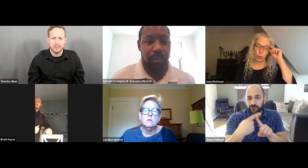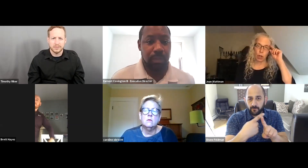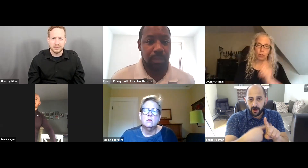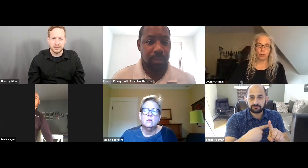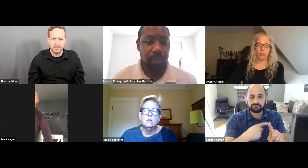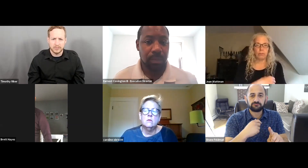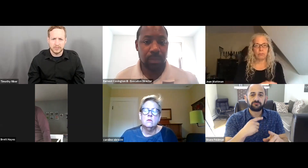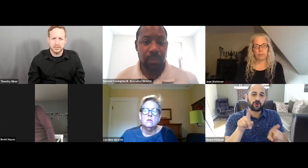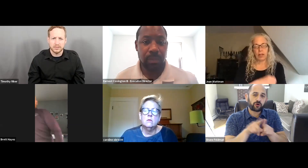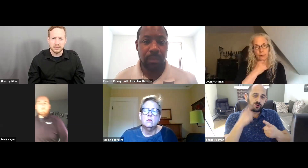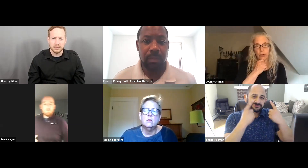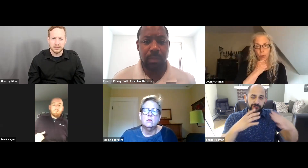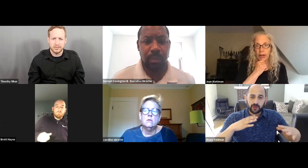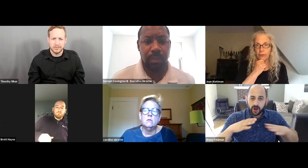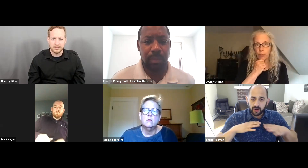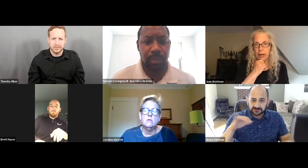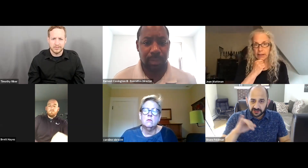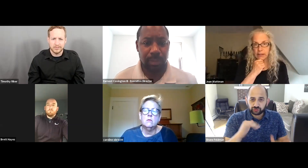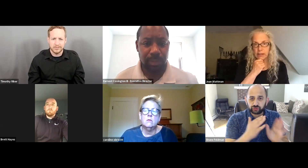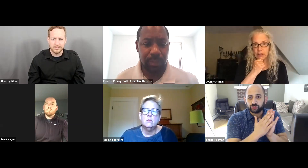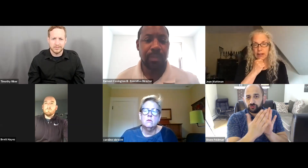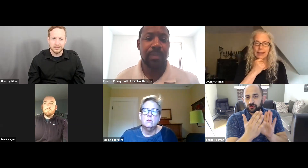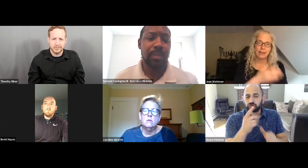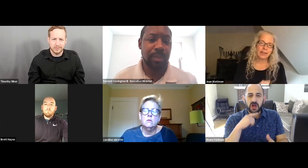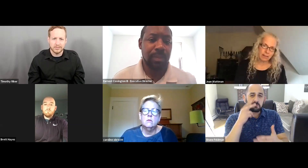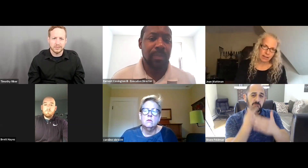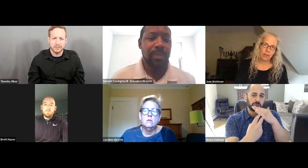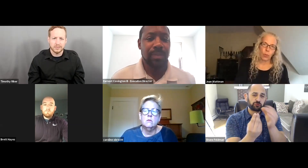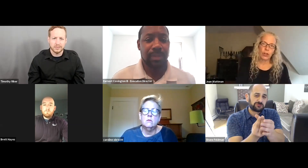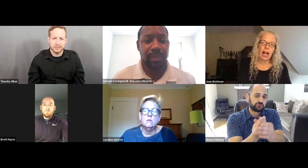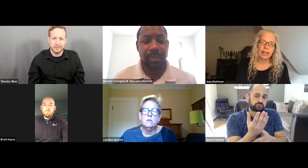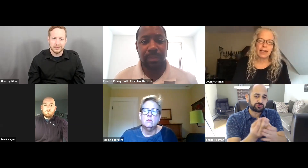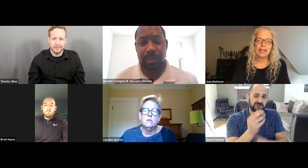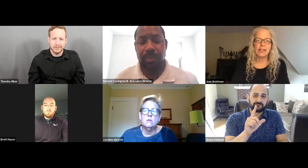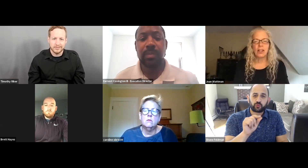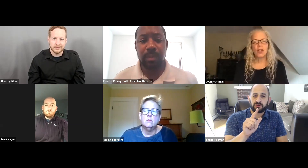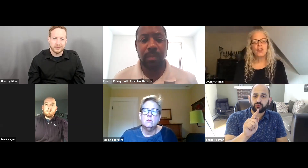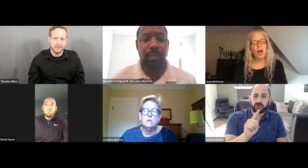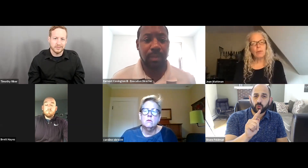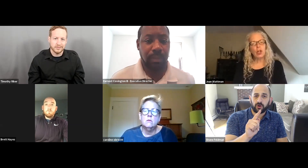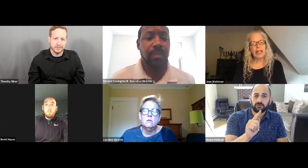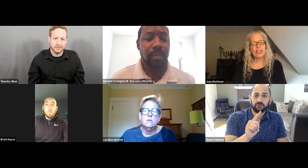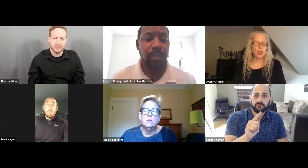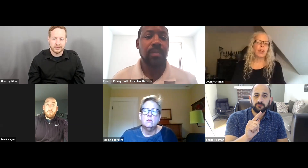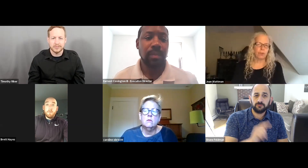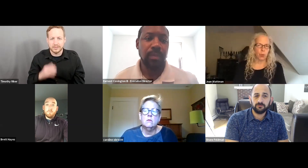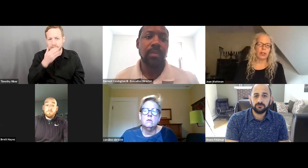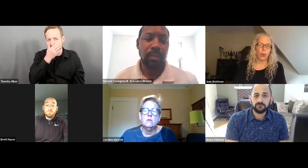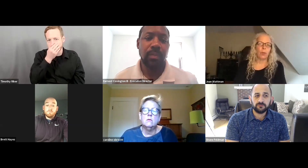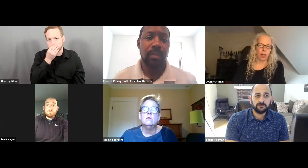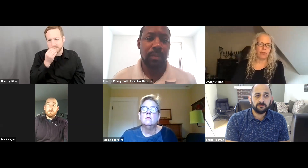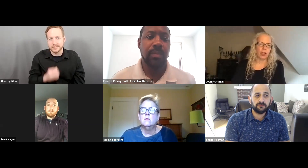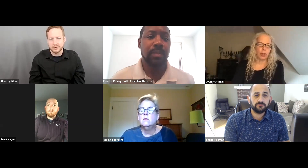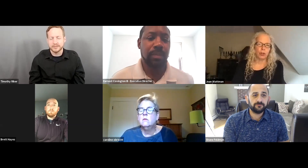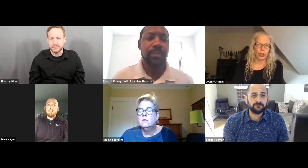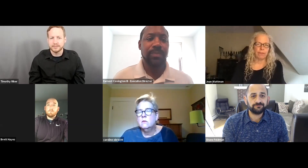it would go for quite a few months. And there's the winter holidays. So I'm looking at spring of